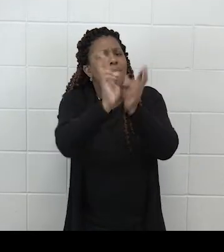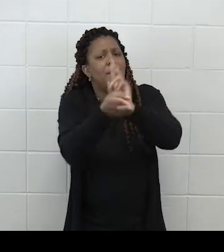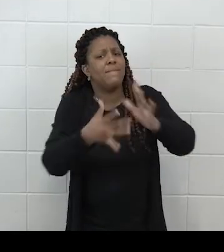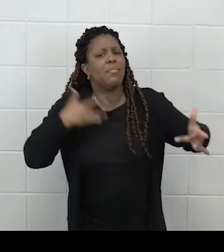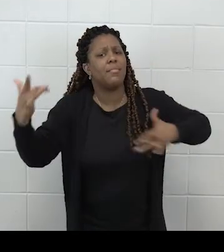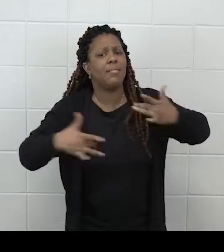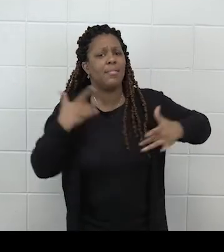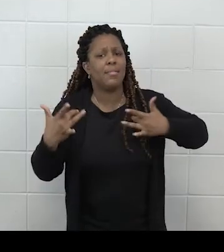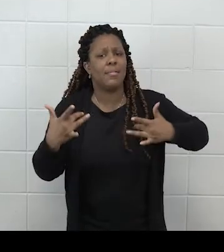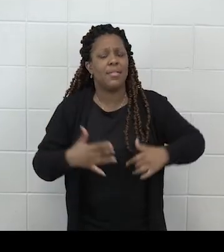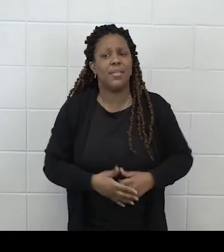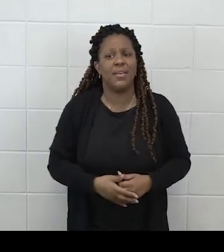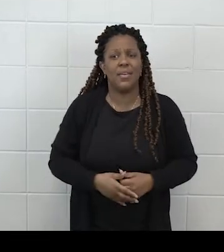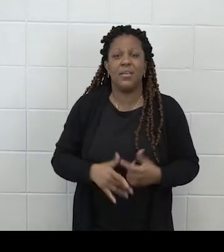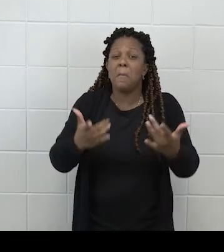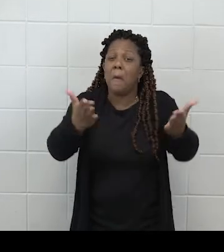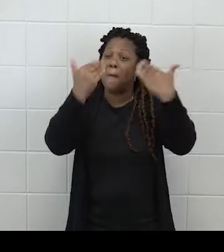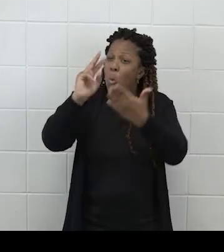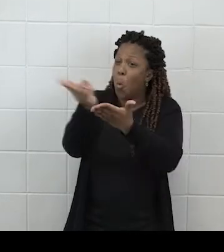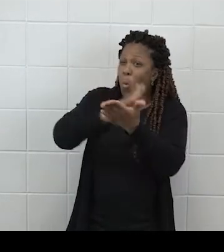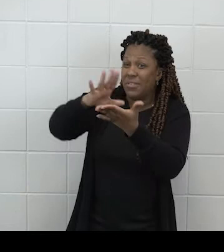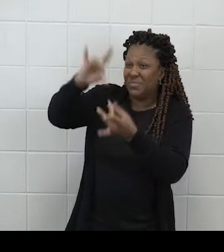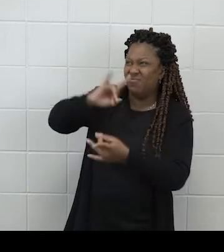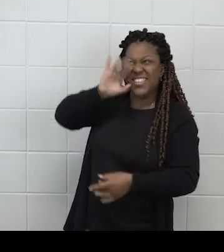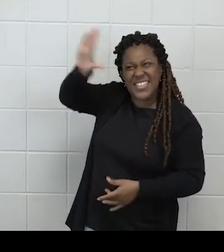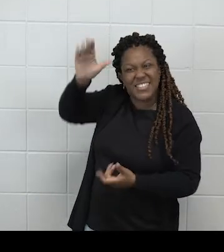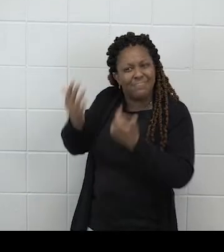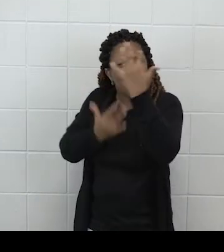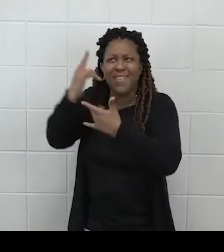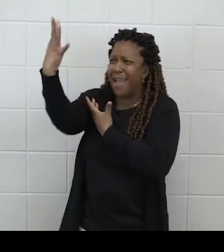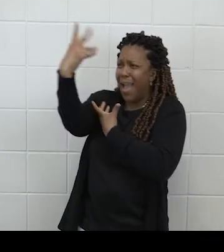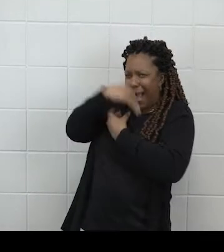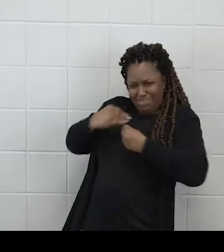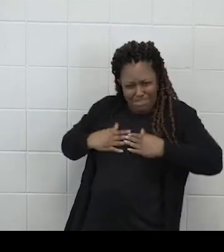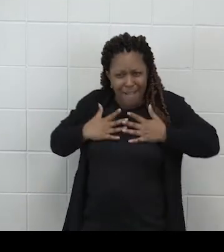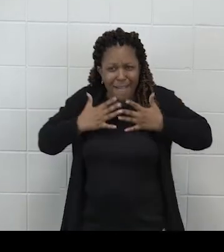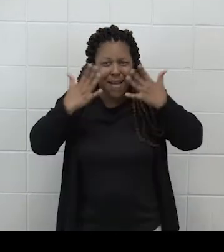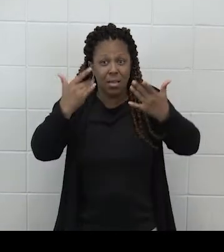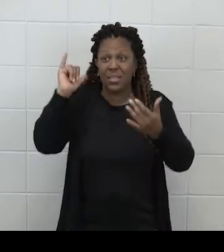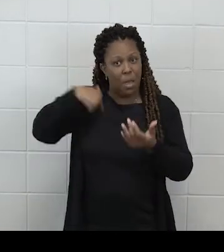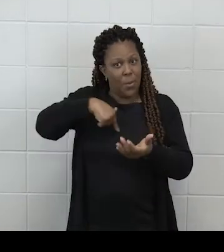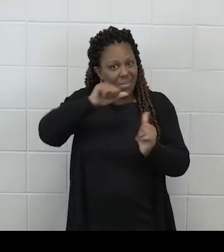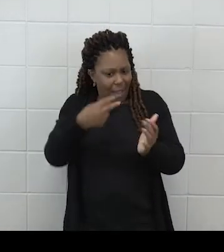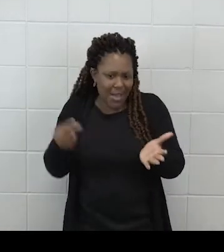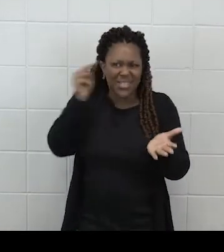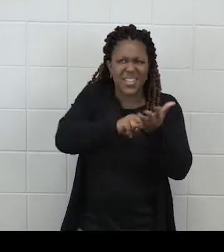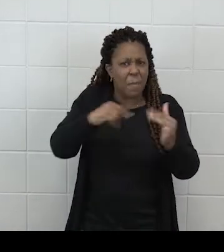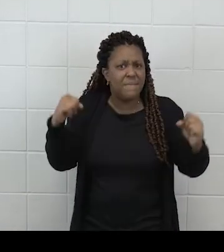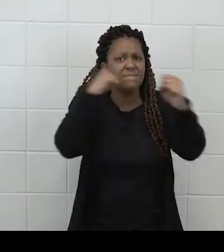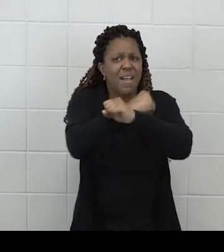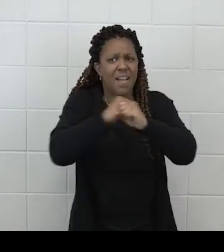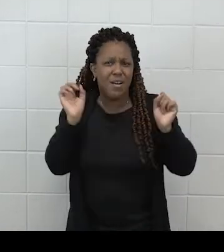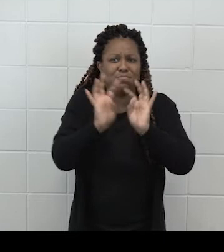Set it off, make your whole soul light up. Inspire the sick and tired to get up and fight to the no more sick and tired. Not a violent